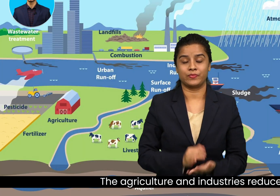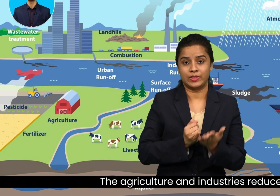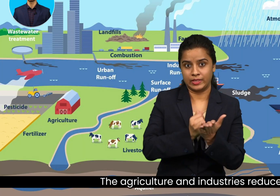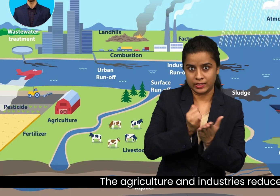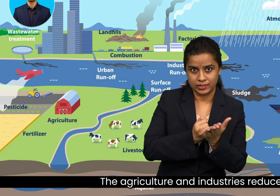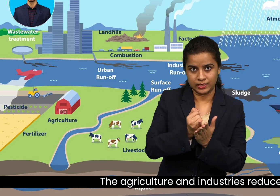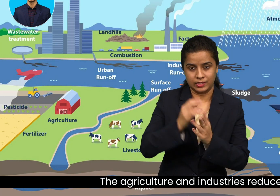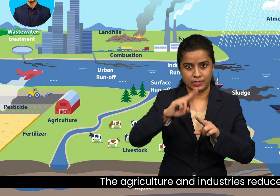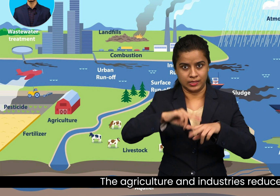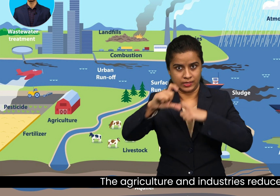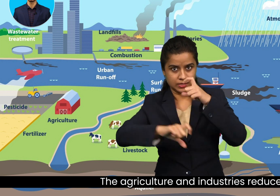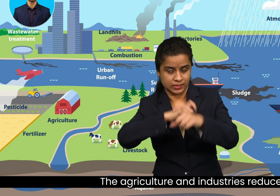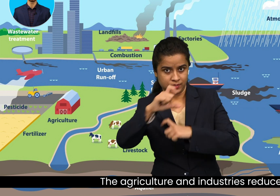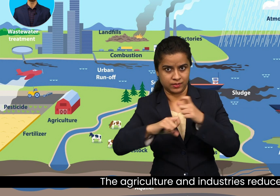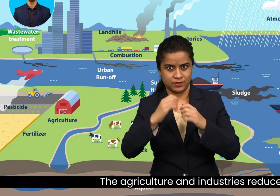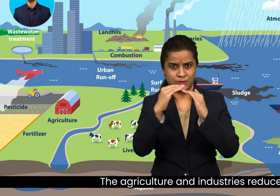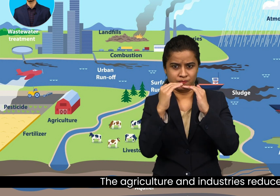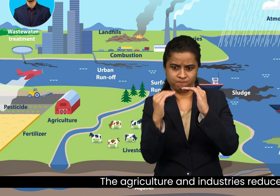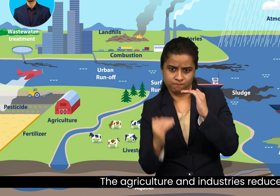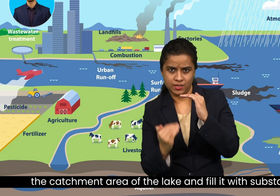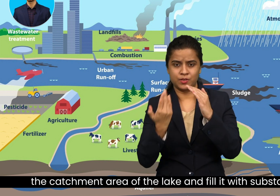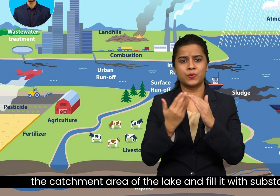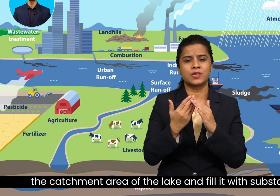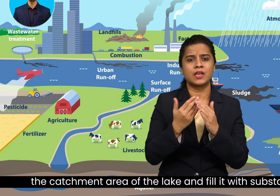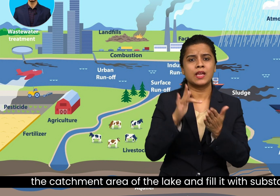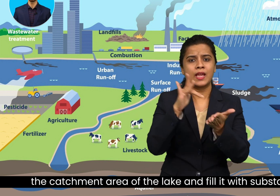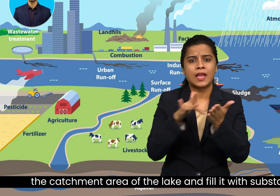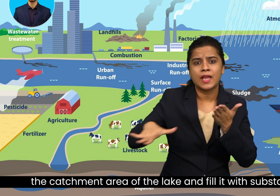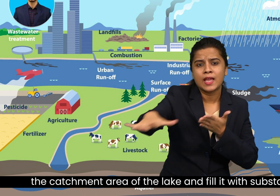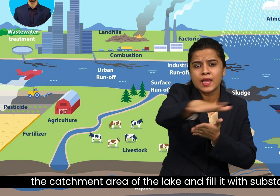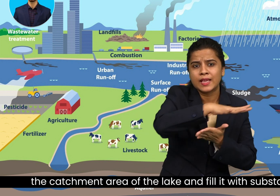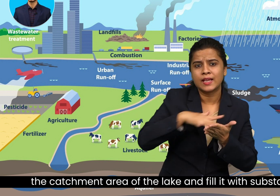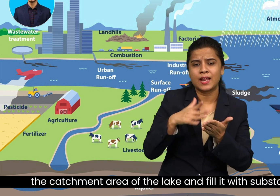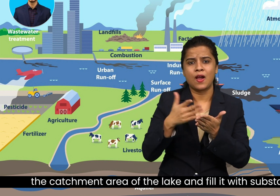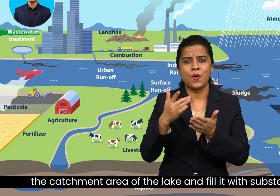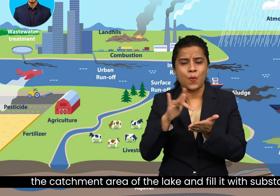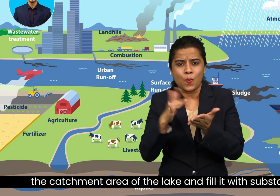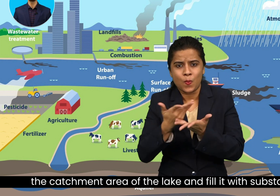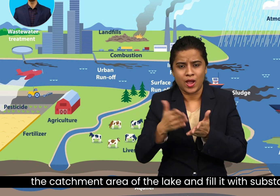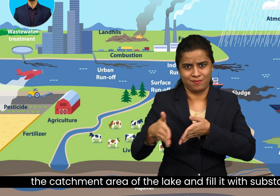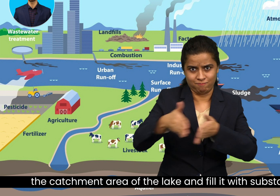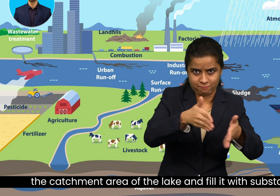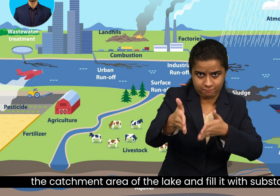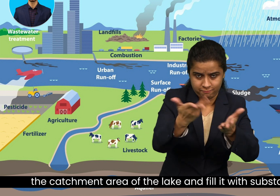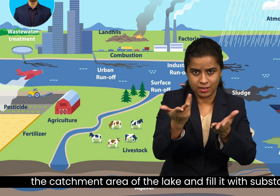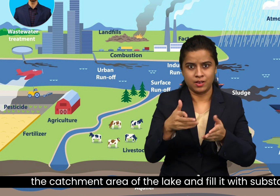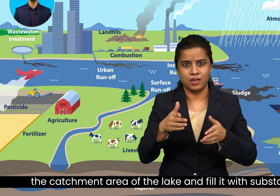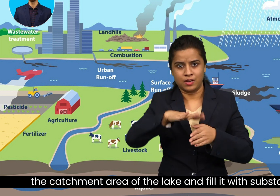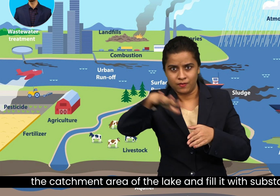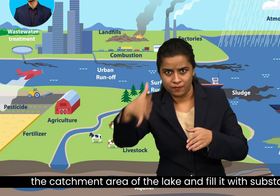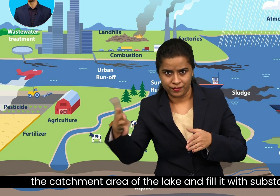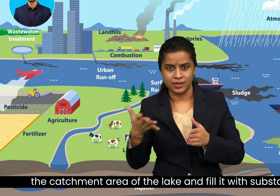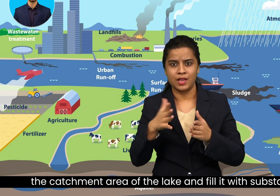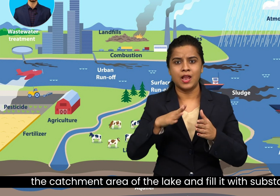This agriculture and industries reduced the catchment area of the lake and fill it with